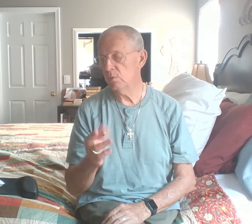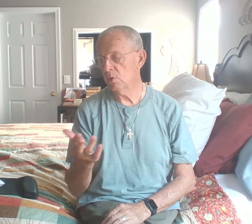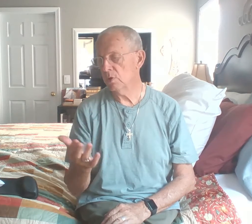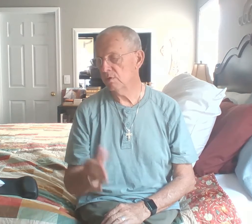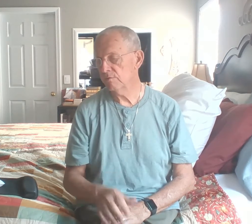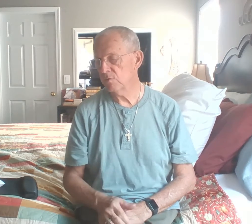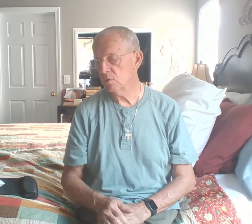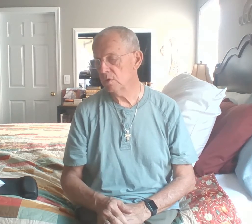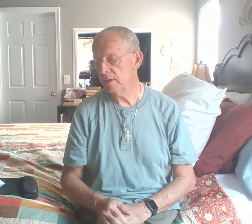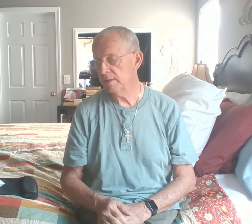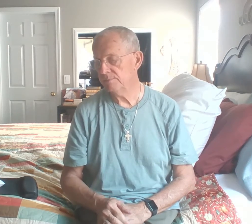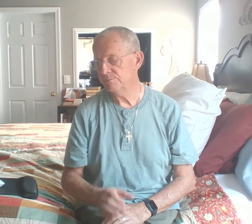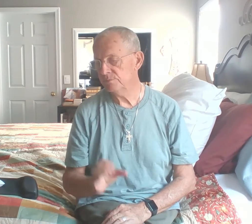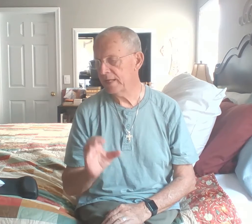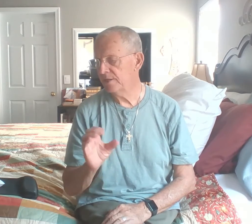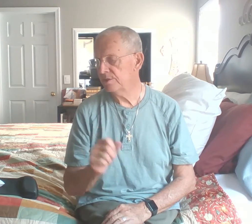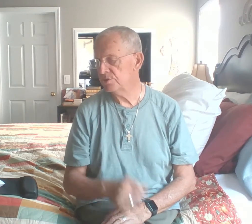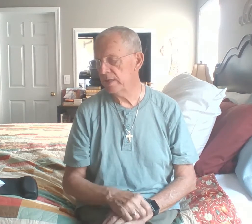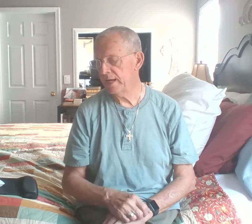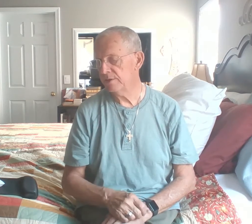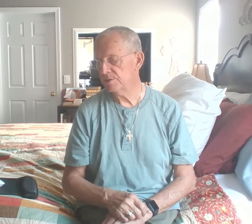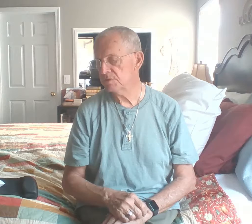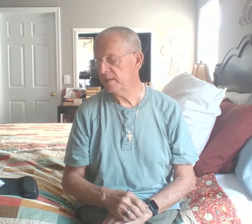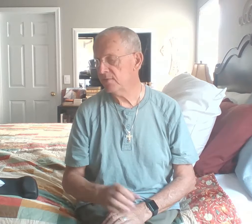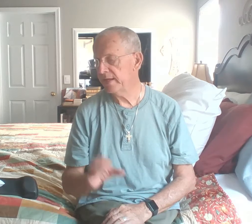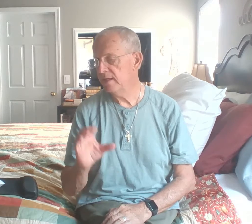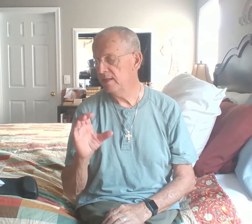were for how do you spell that?